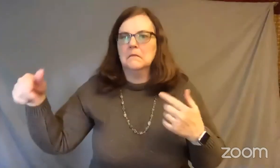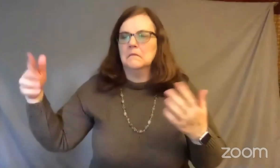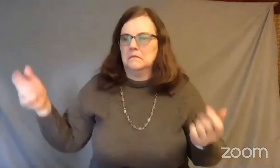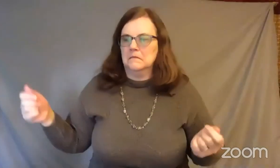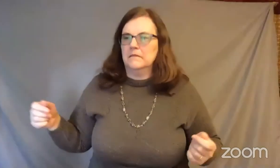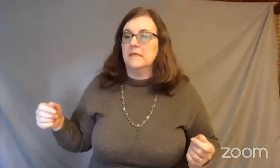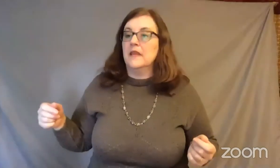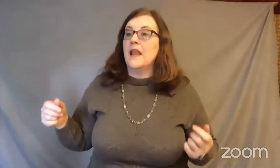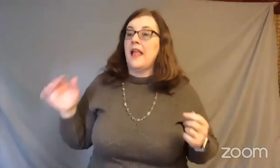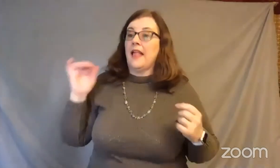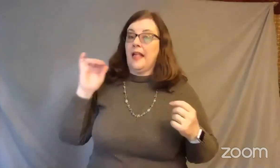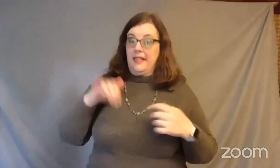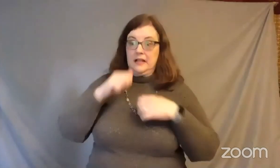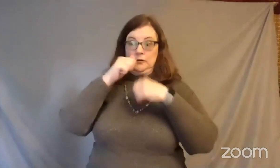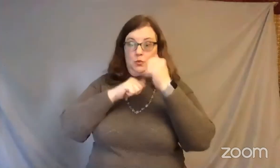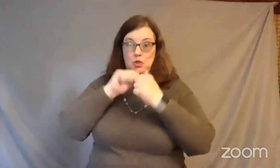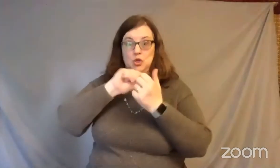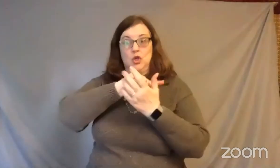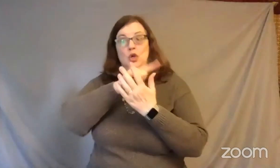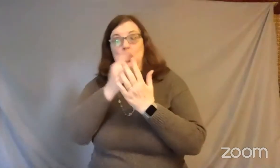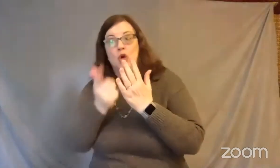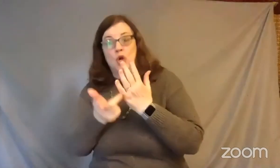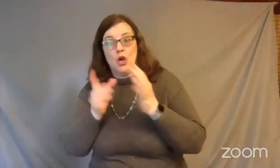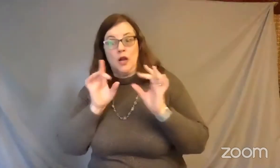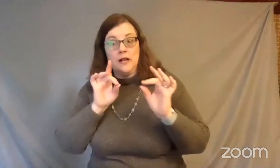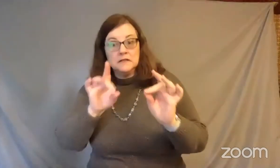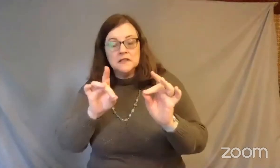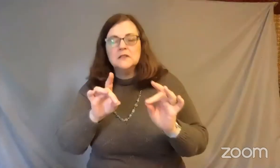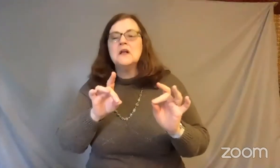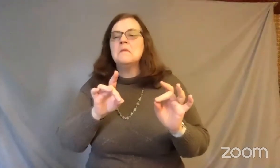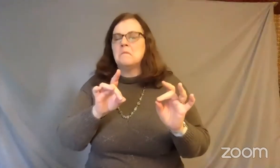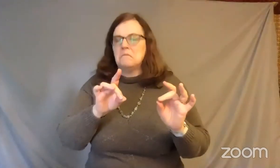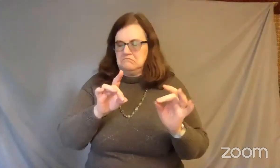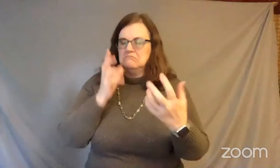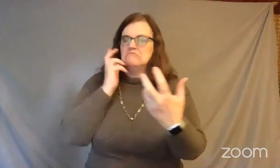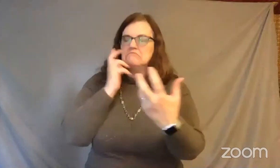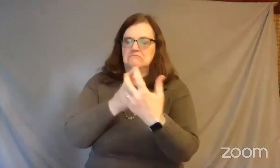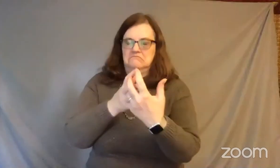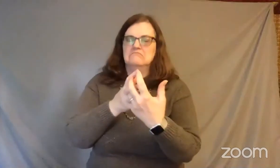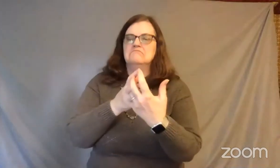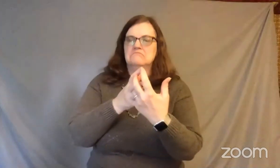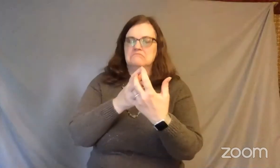The pronominal system in sign languages seem to have an acquisitional order.